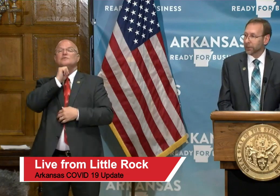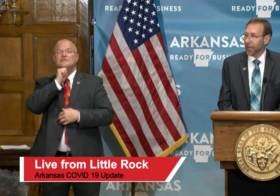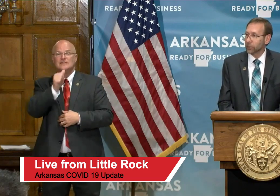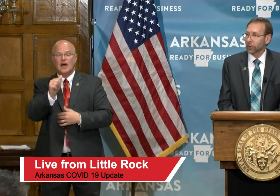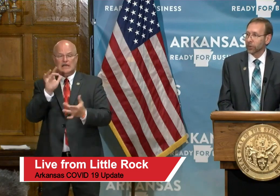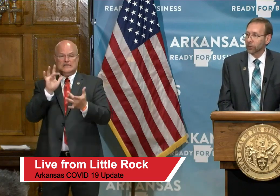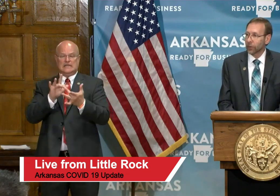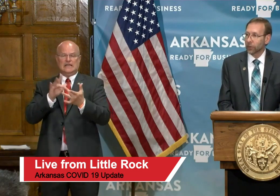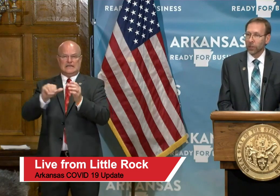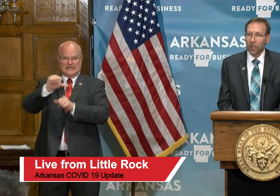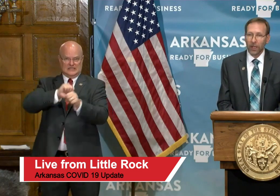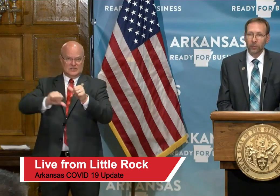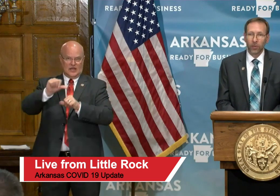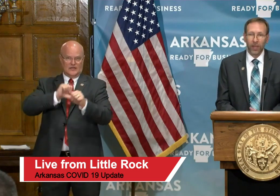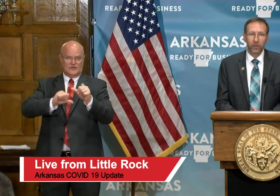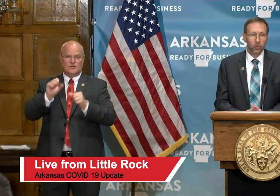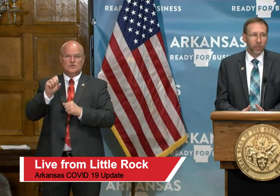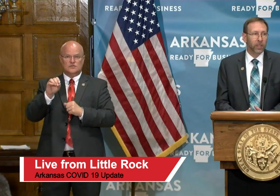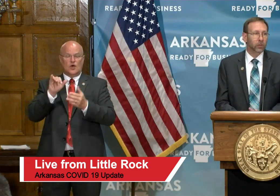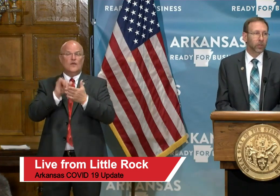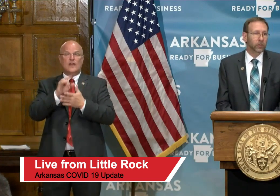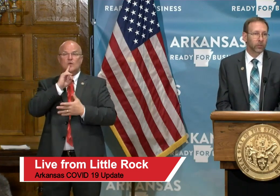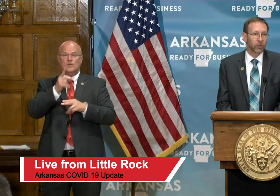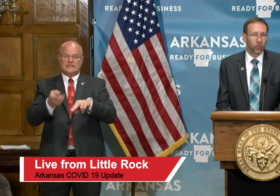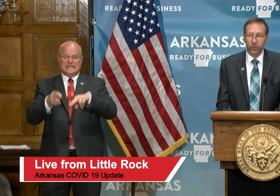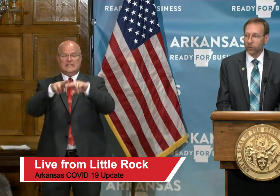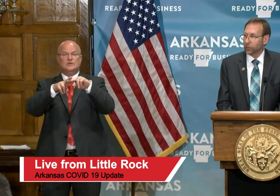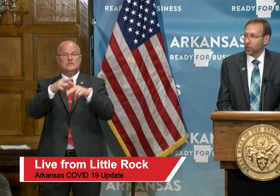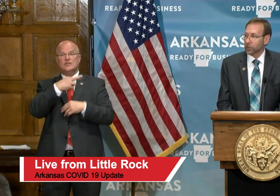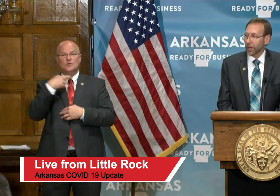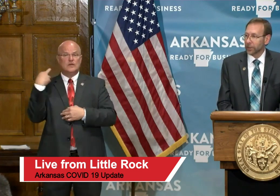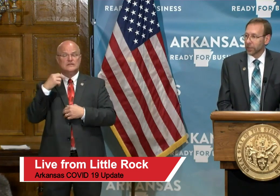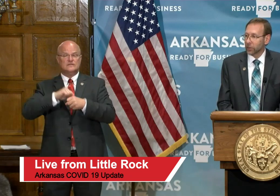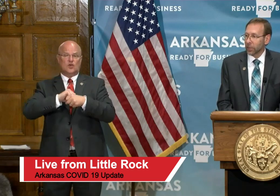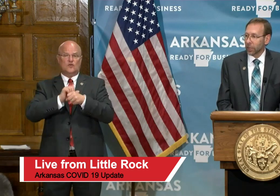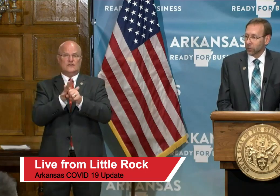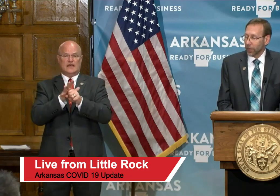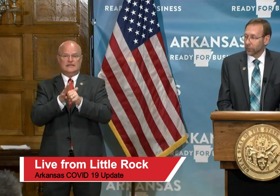come in contact with each other, and so that really increases the risk of